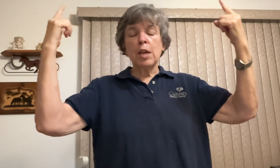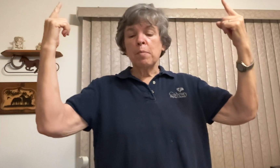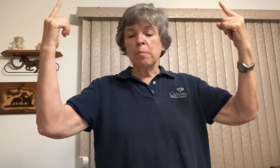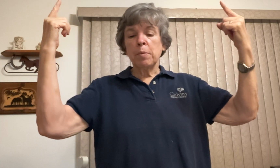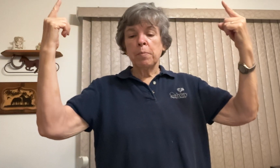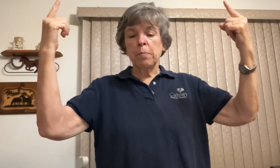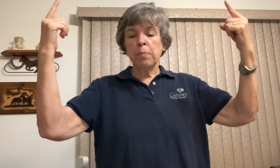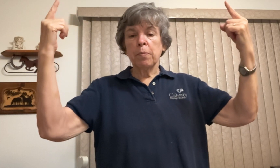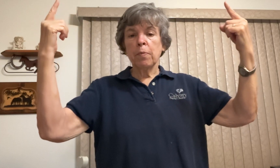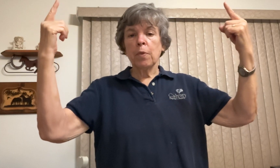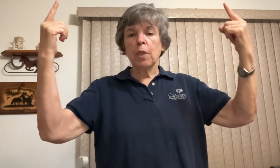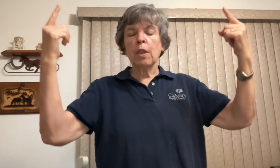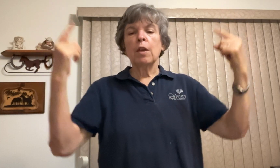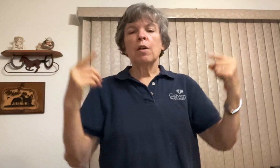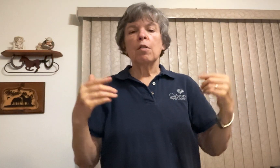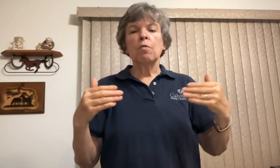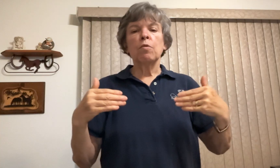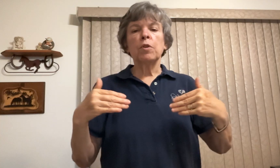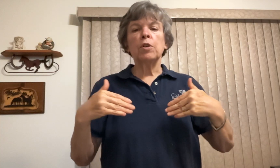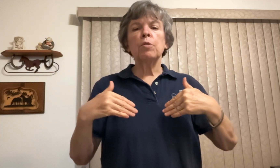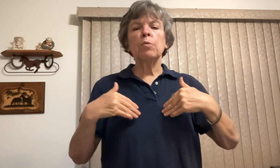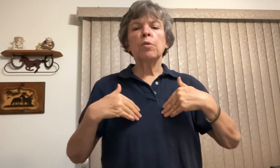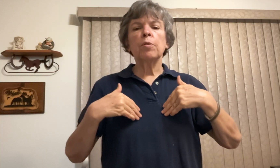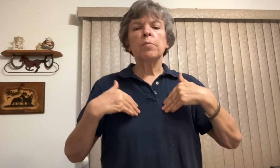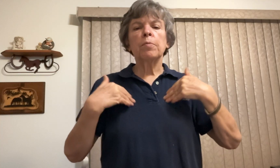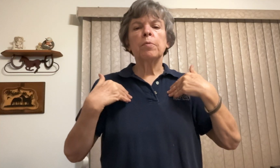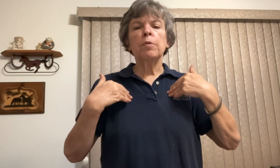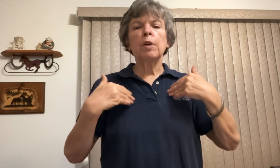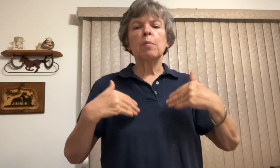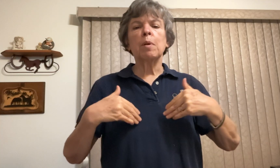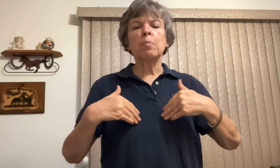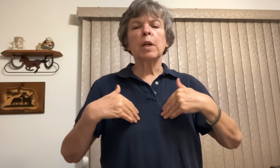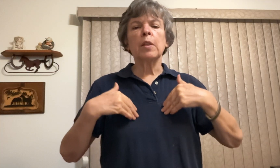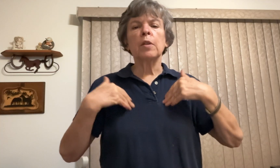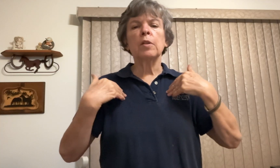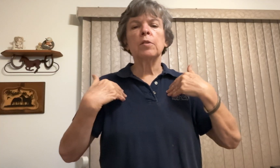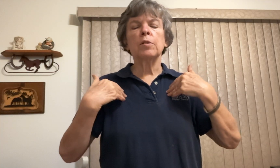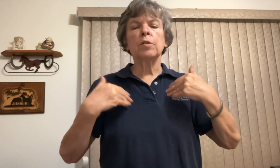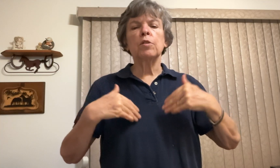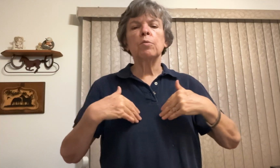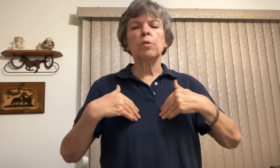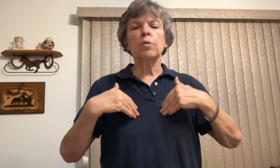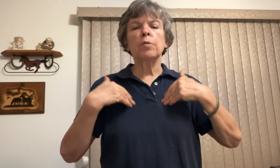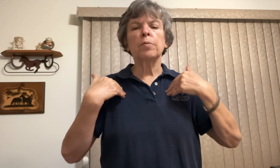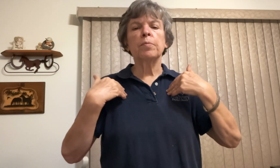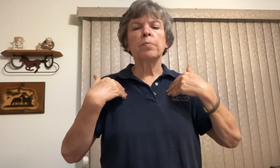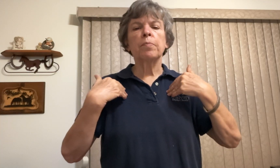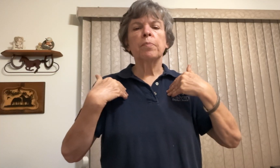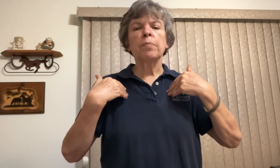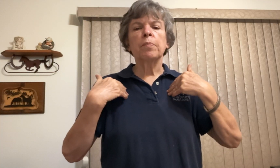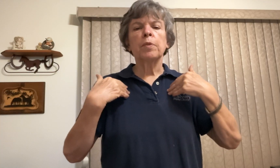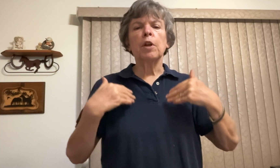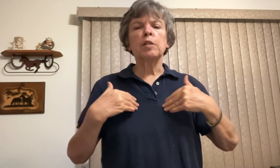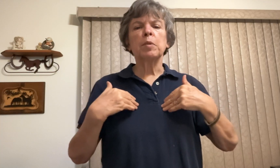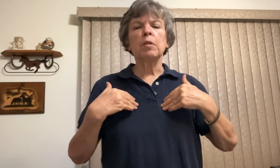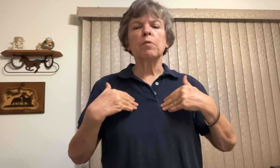Fame. For youth, you come up like this. Youth. Not to be confused